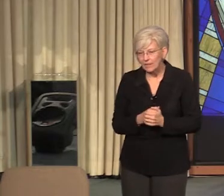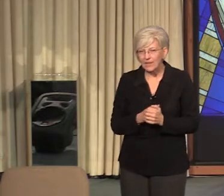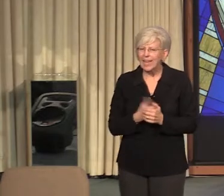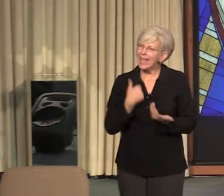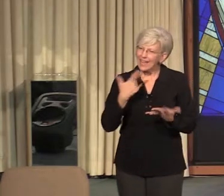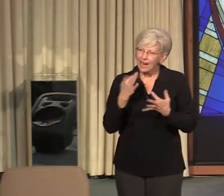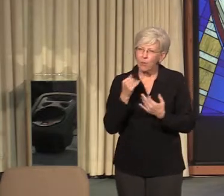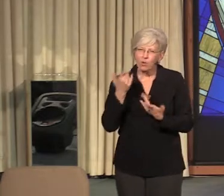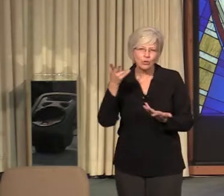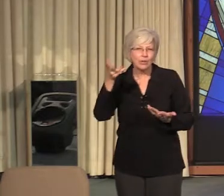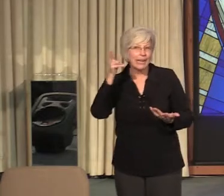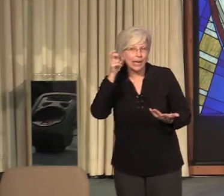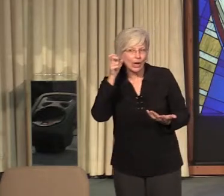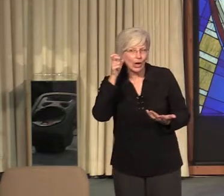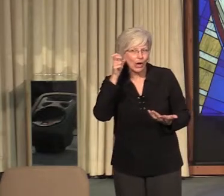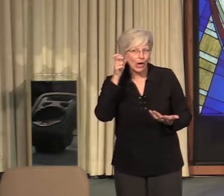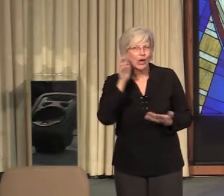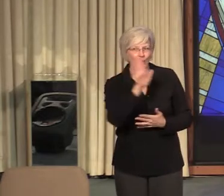And I want you to hear her voice.